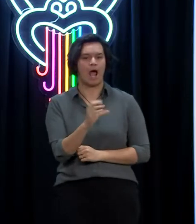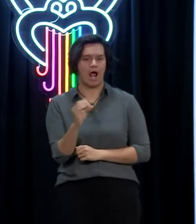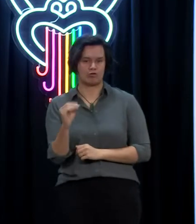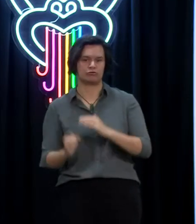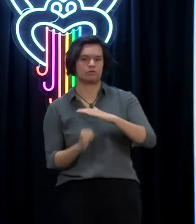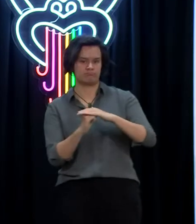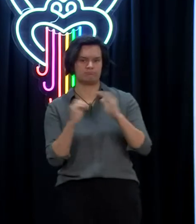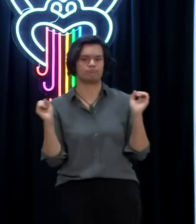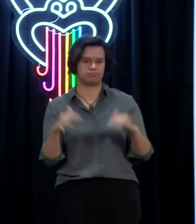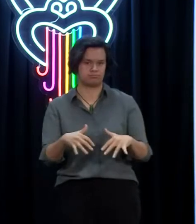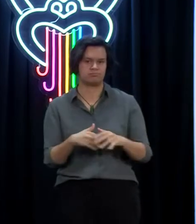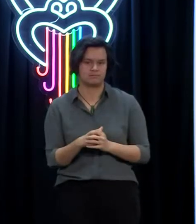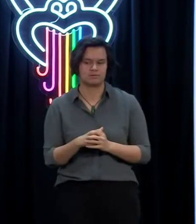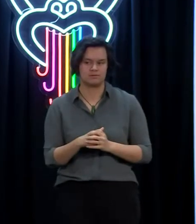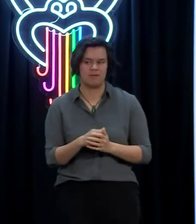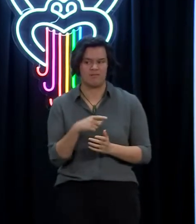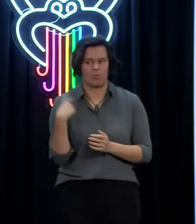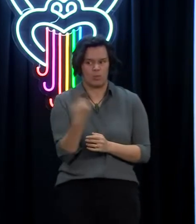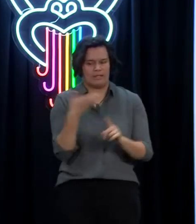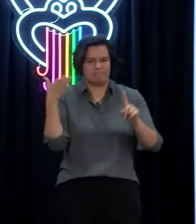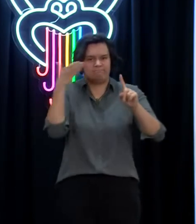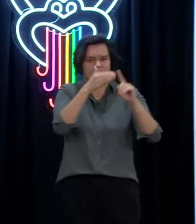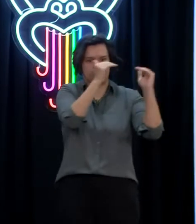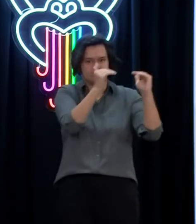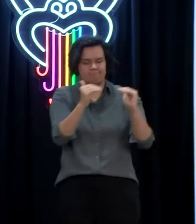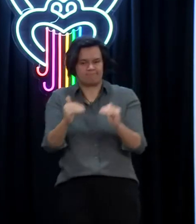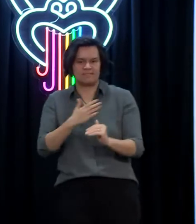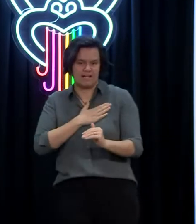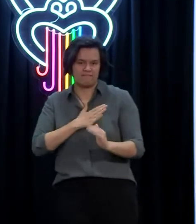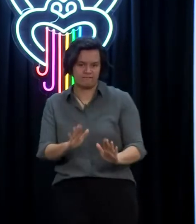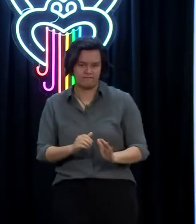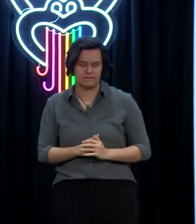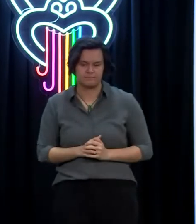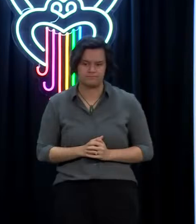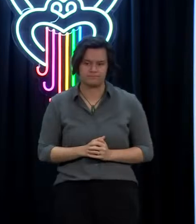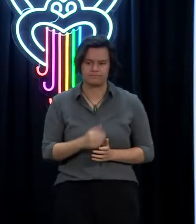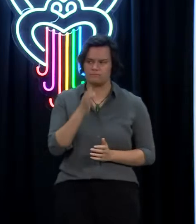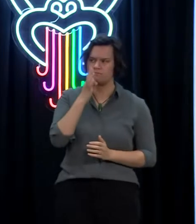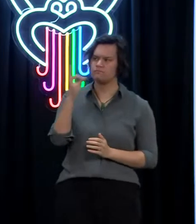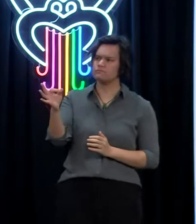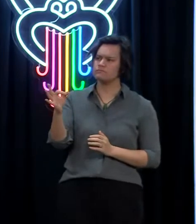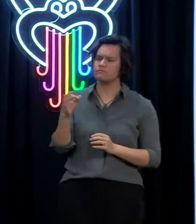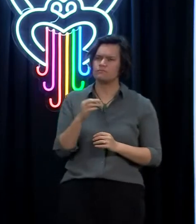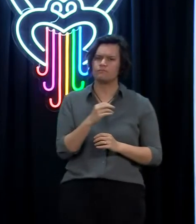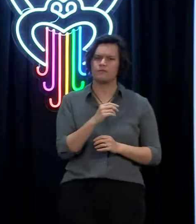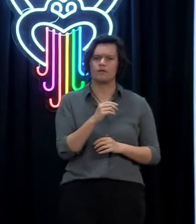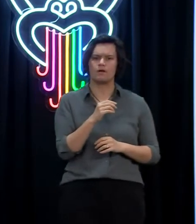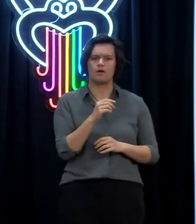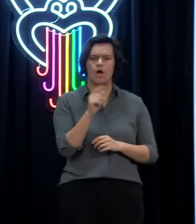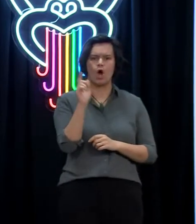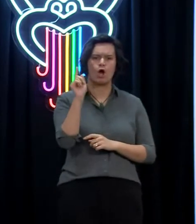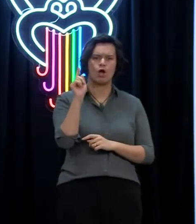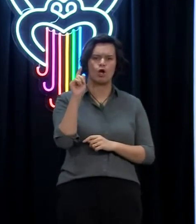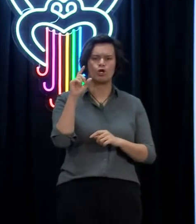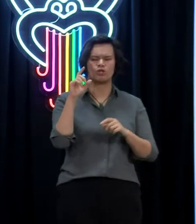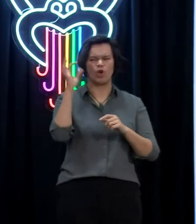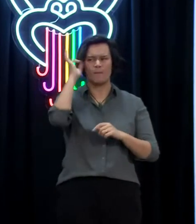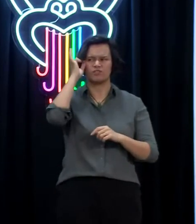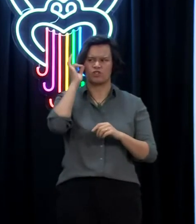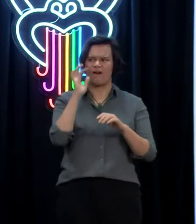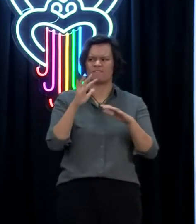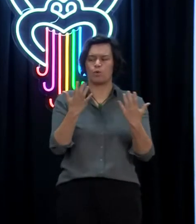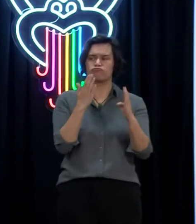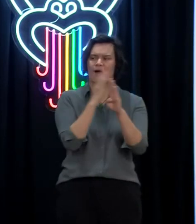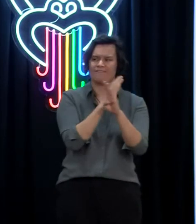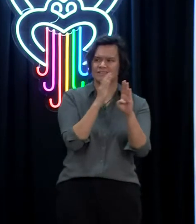1. Sorry, we'll just take a few more. Yep. Thank you. So the Privacy Commissioner has today warned that people are getting personal information